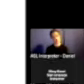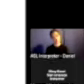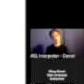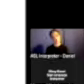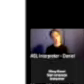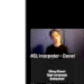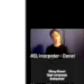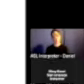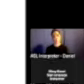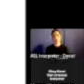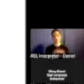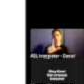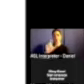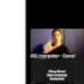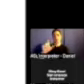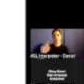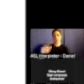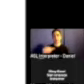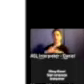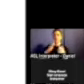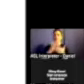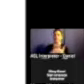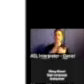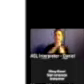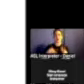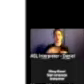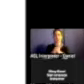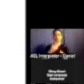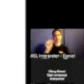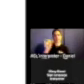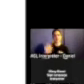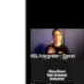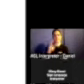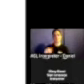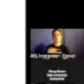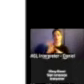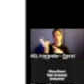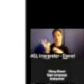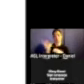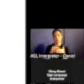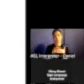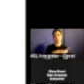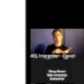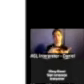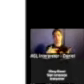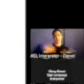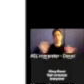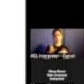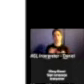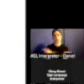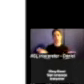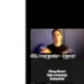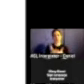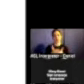We'd like to review some brief housekeeping notes with you. We are recording the event and will share it through our